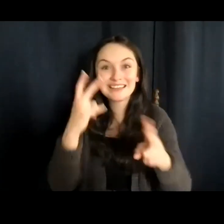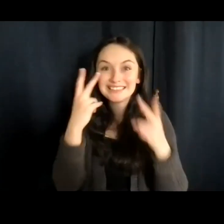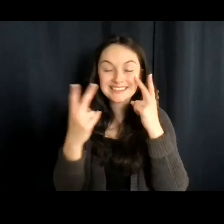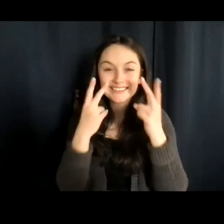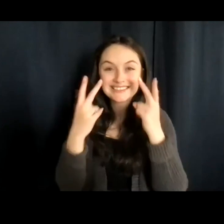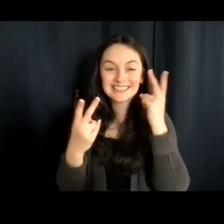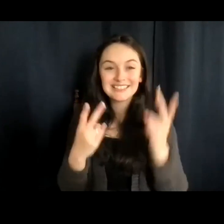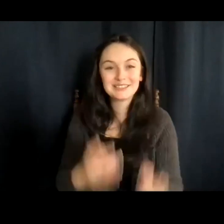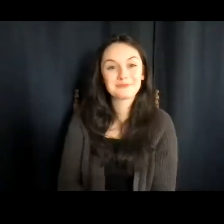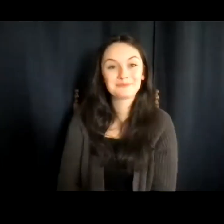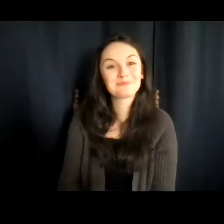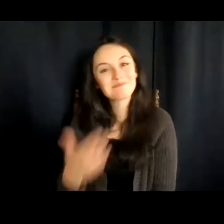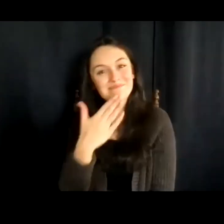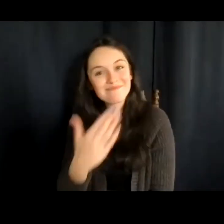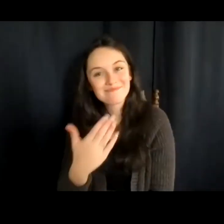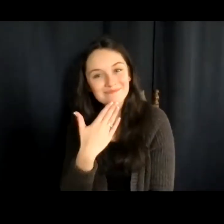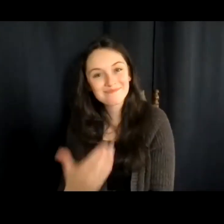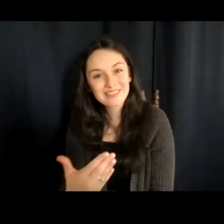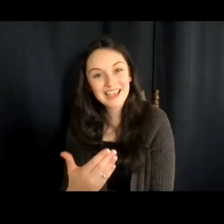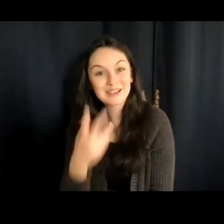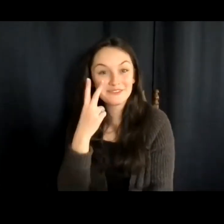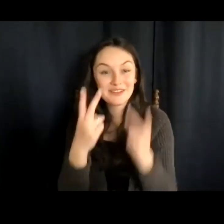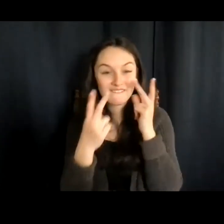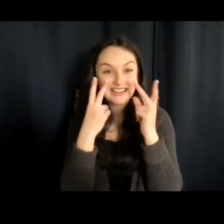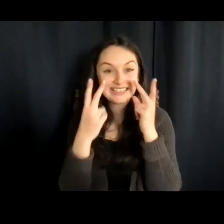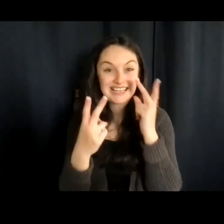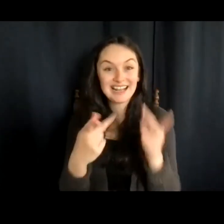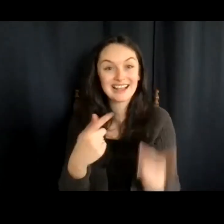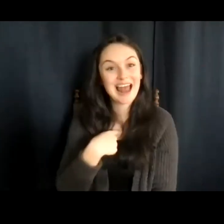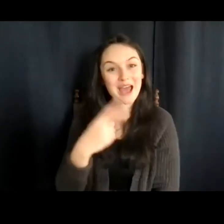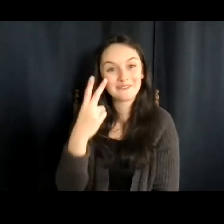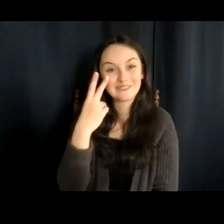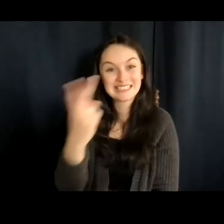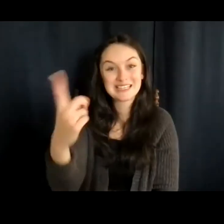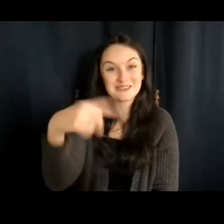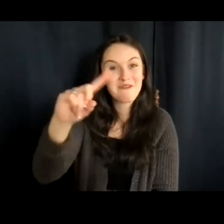And thank you so much for visiting, and I will see you all next week. Thank you.